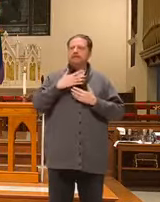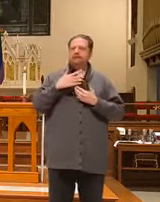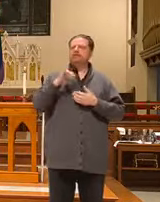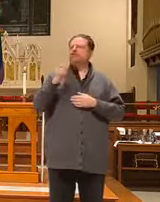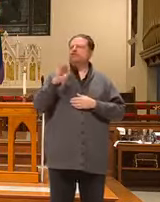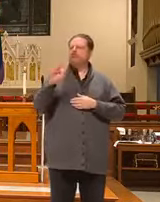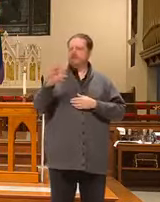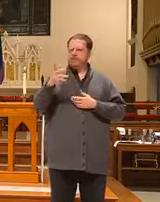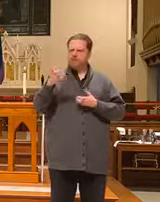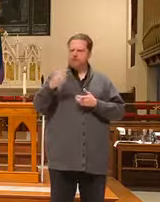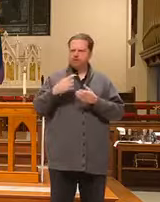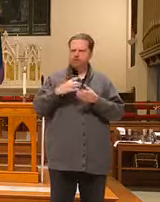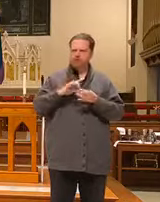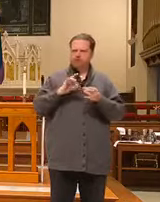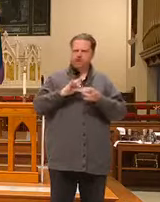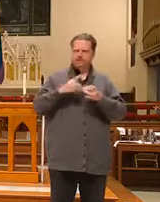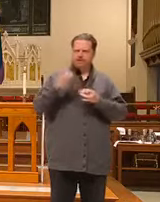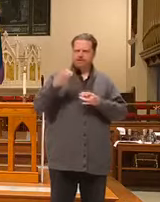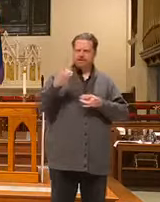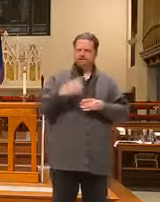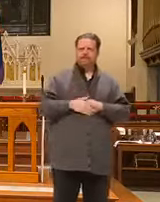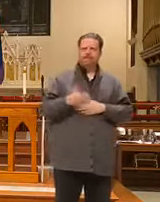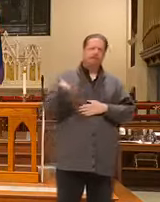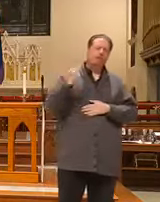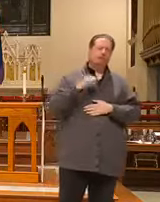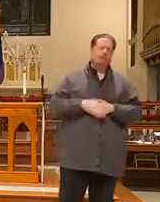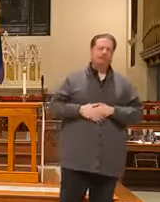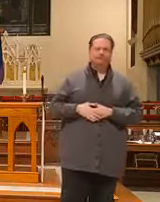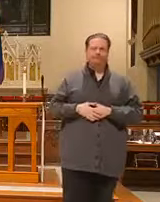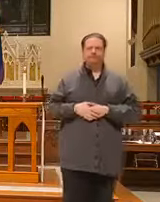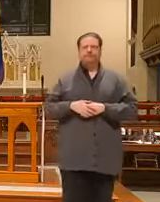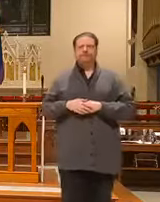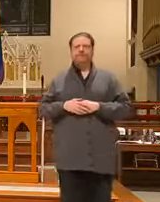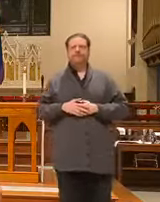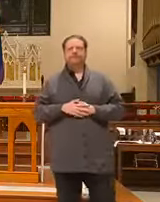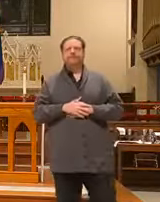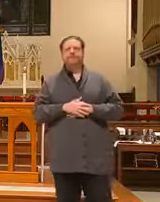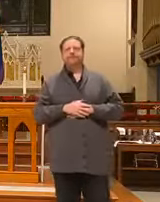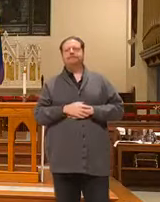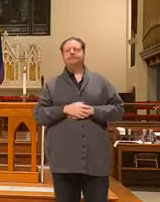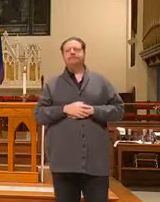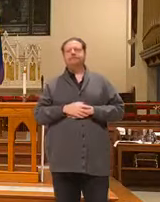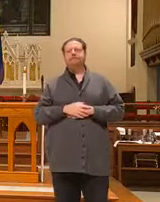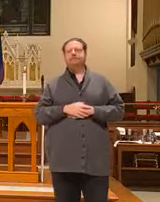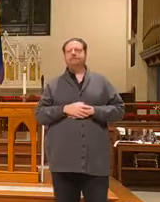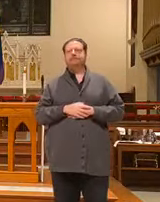and would you like to say something about this? Come on up here.